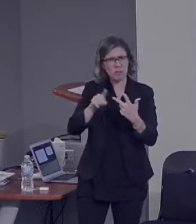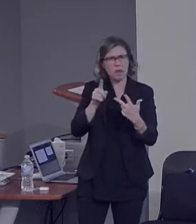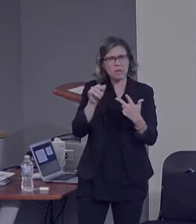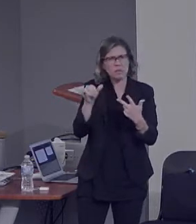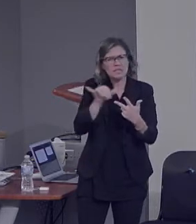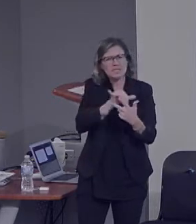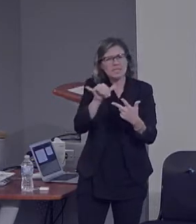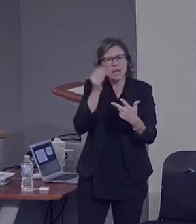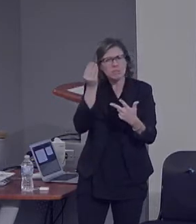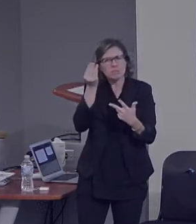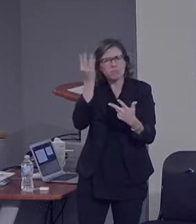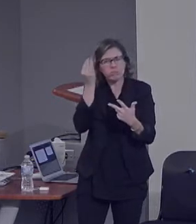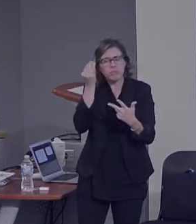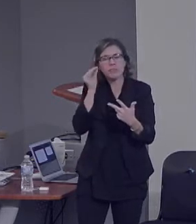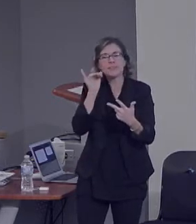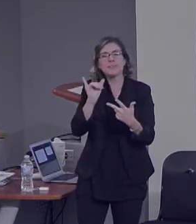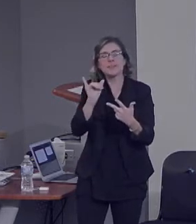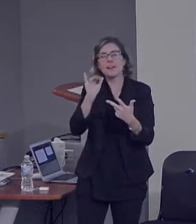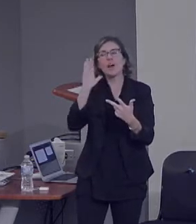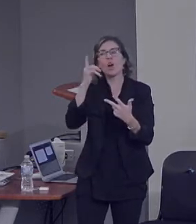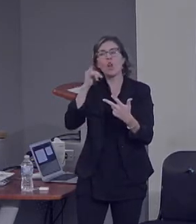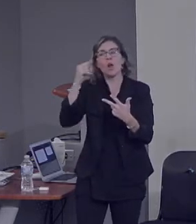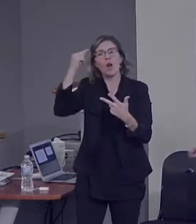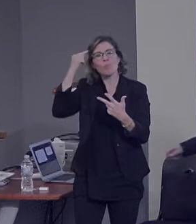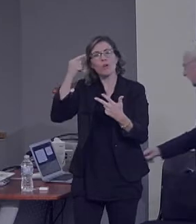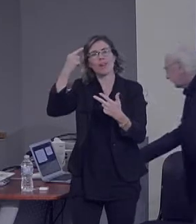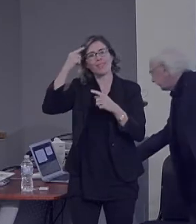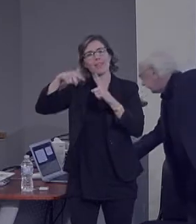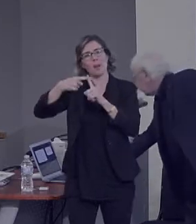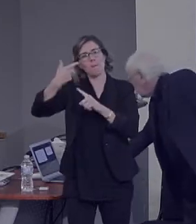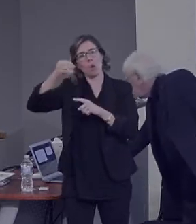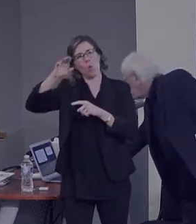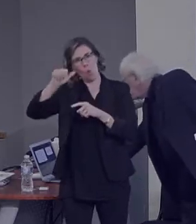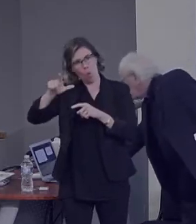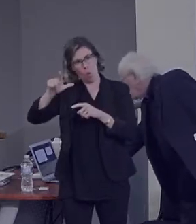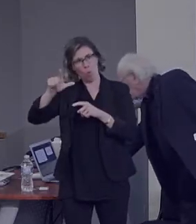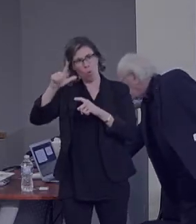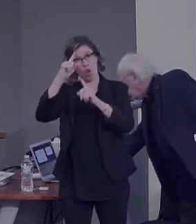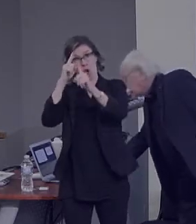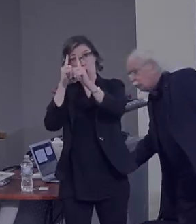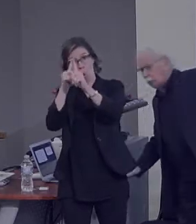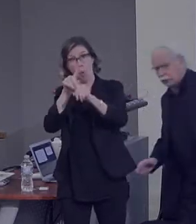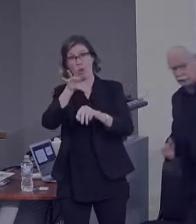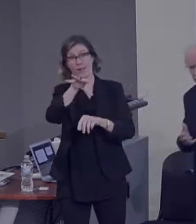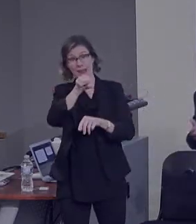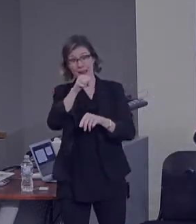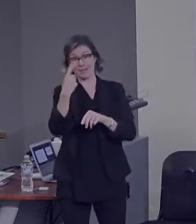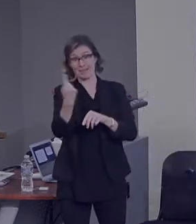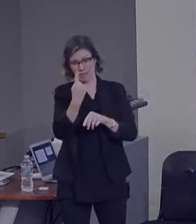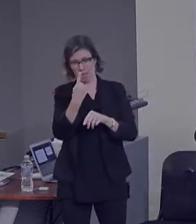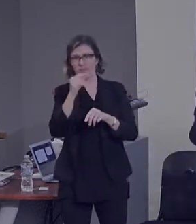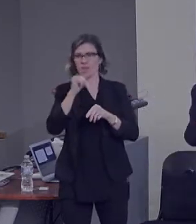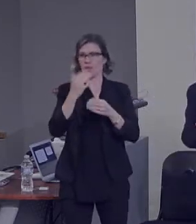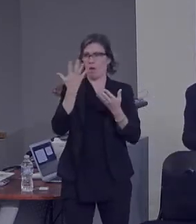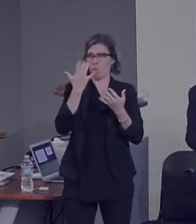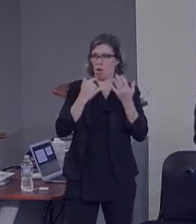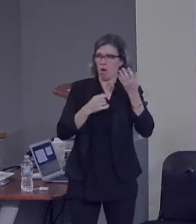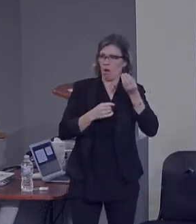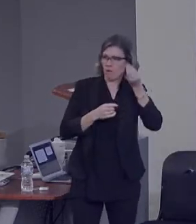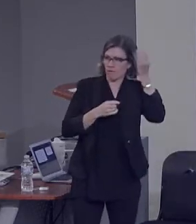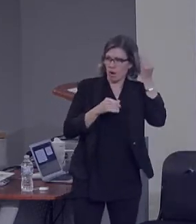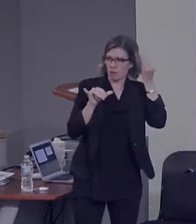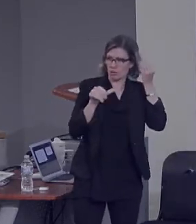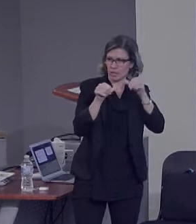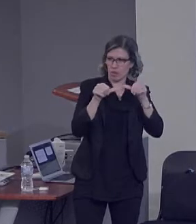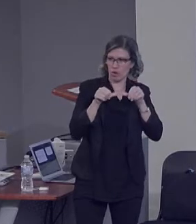of grasping. The second surprise, I think due exactly because we used